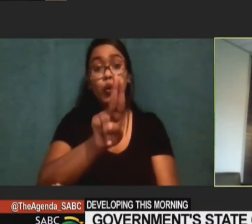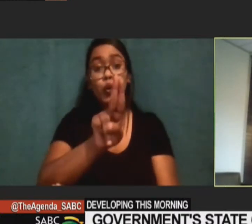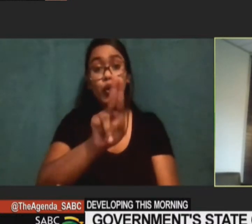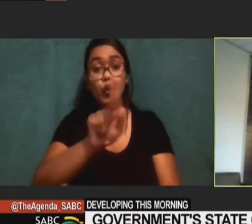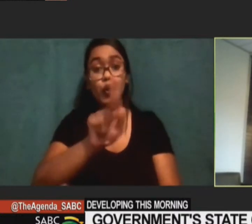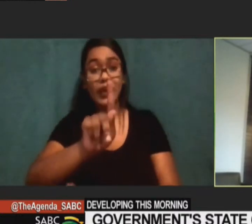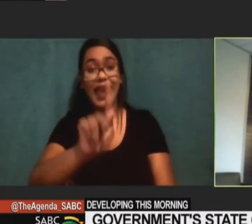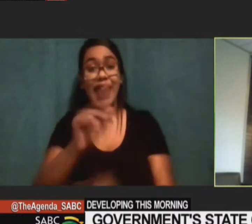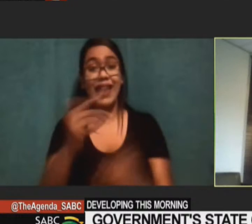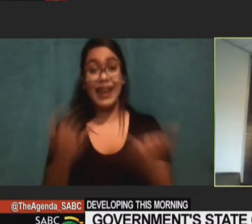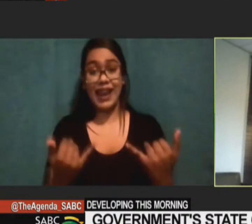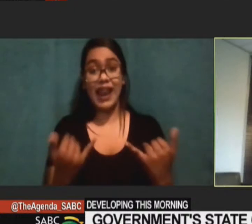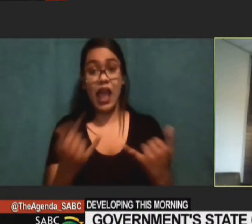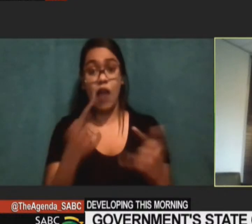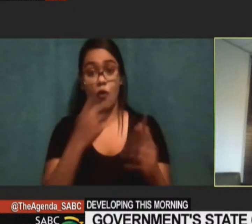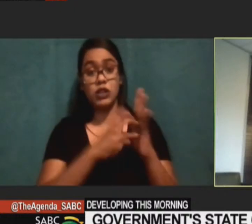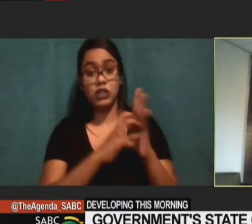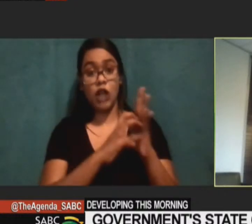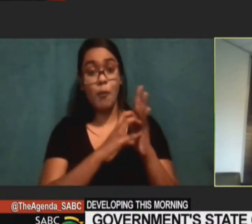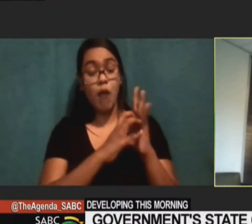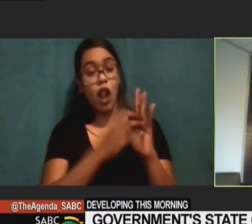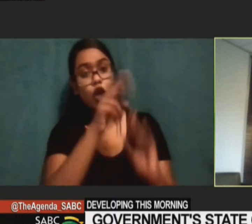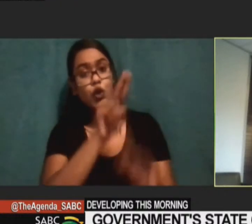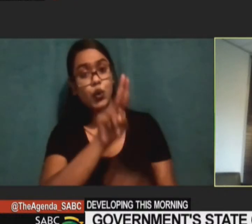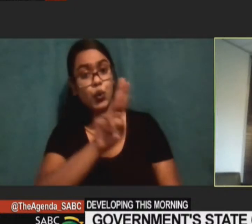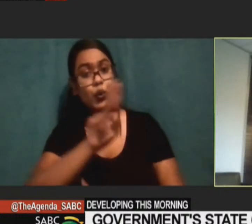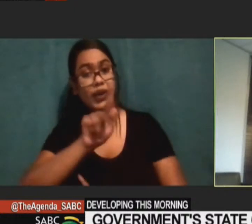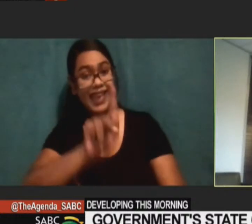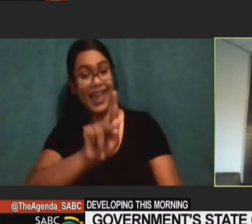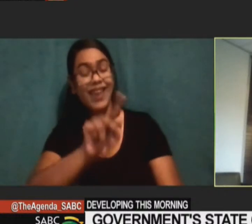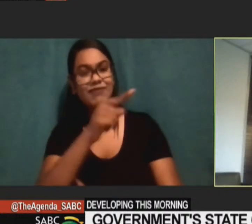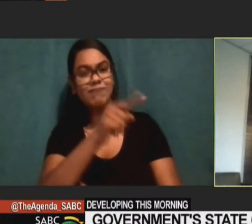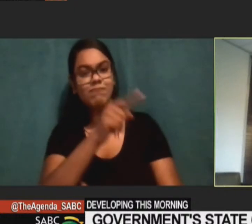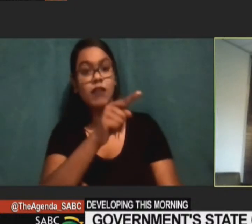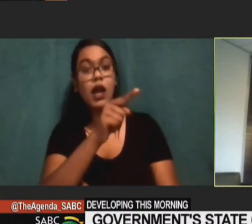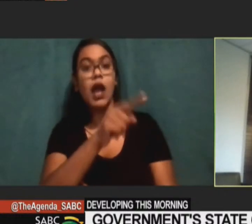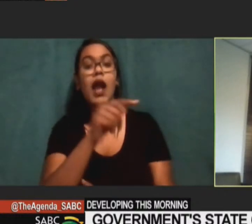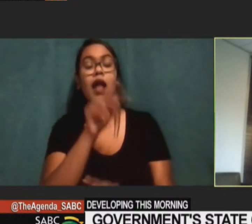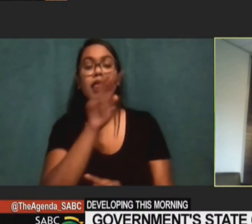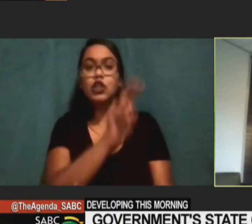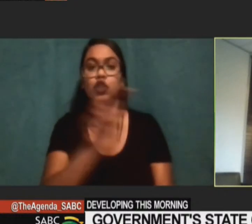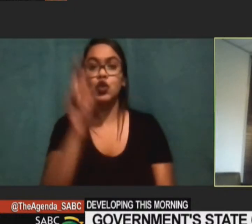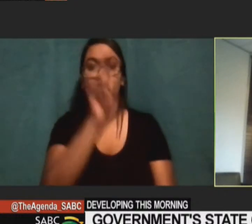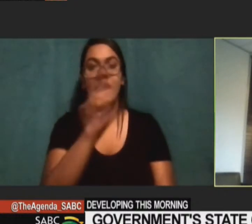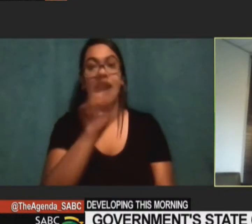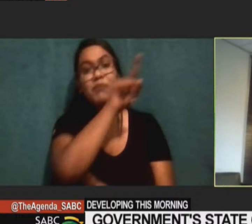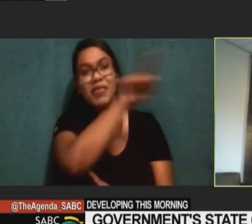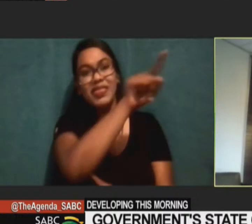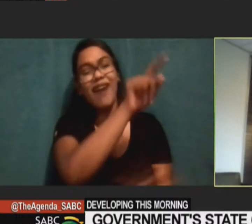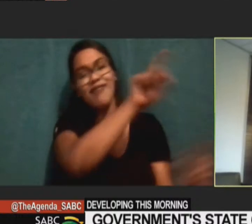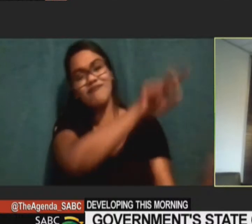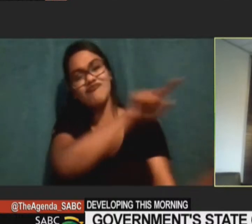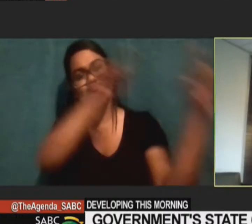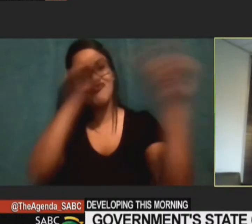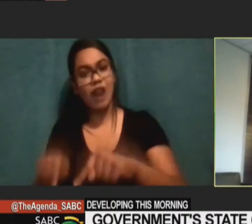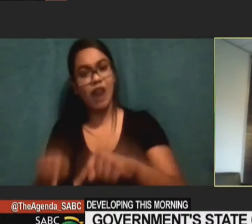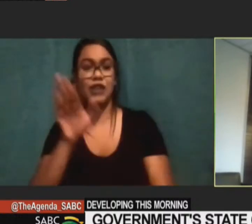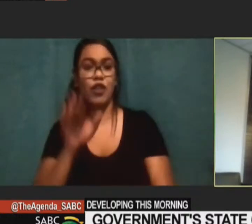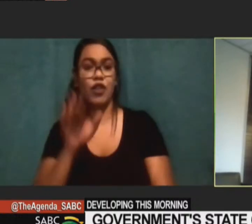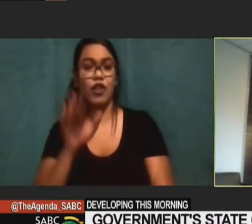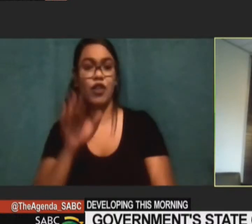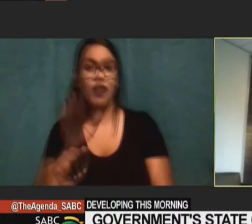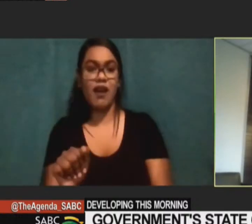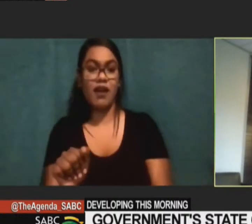remains one of the largest sources of tourist arrivals in South Africa. So when the UK imposes